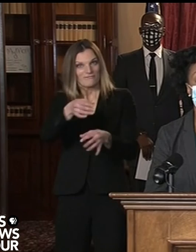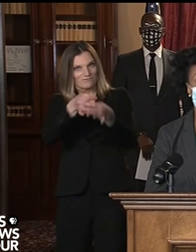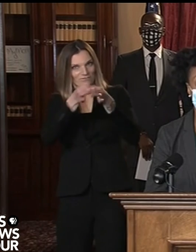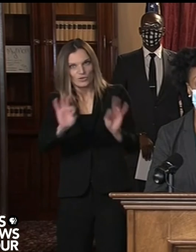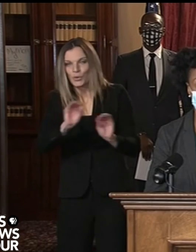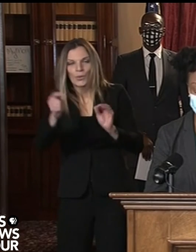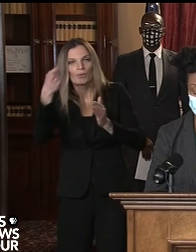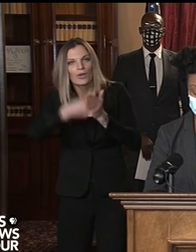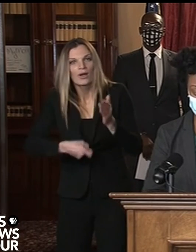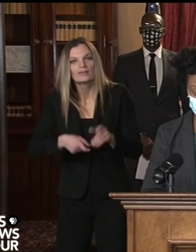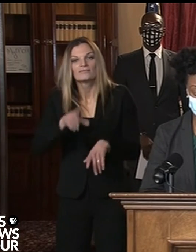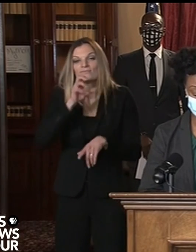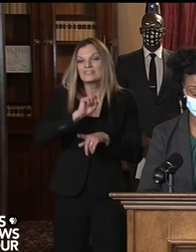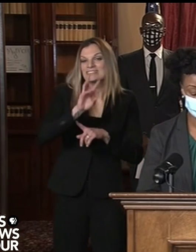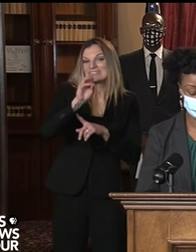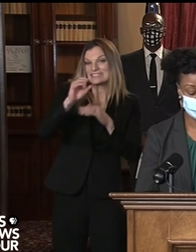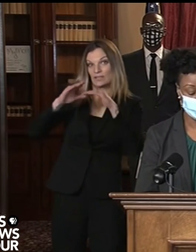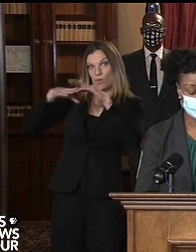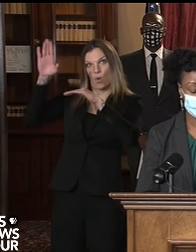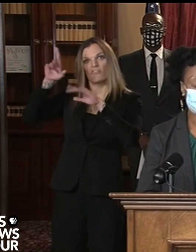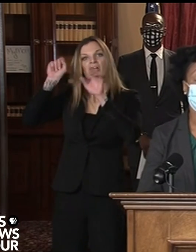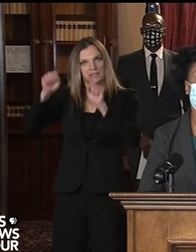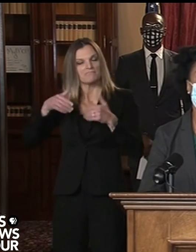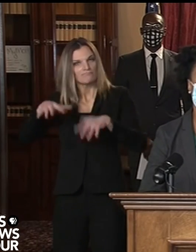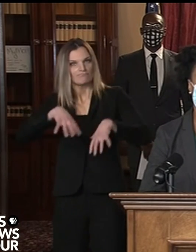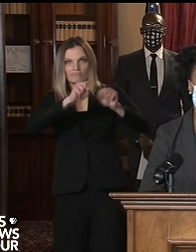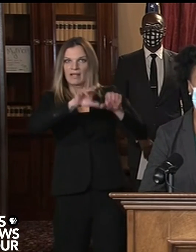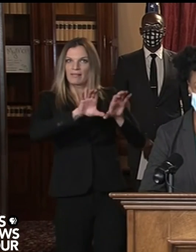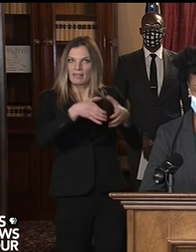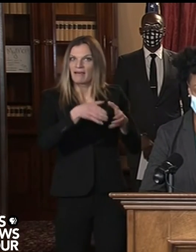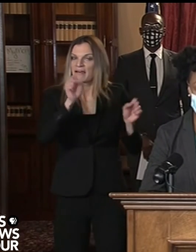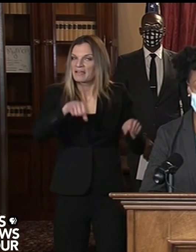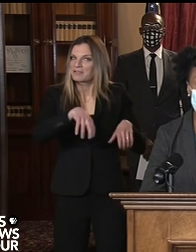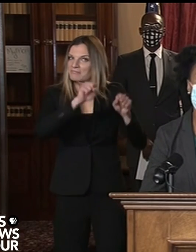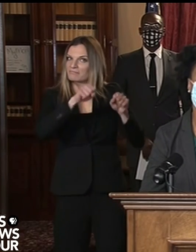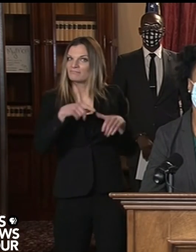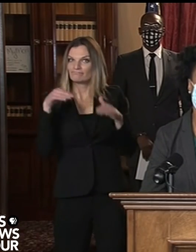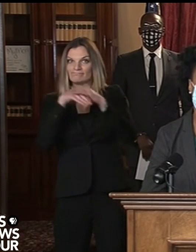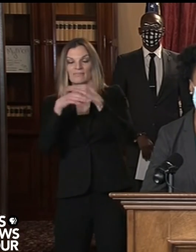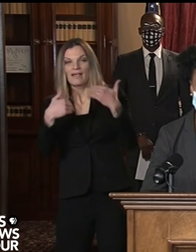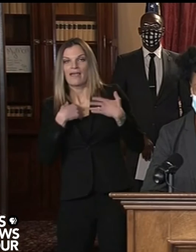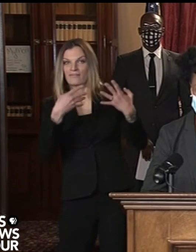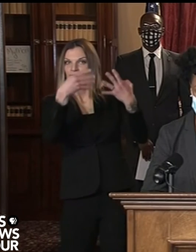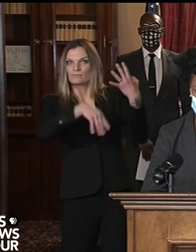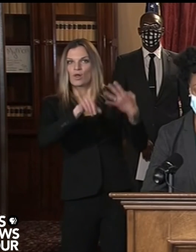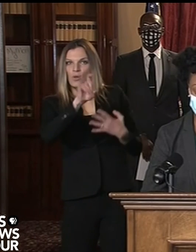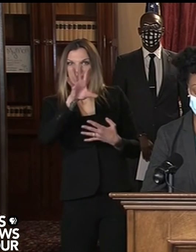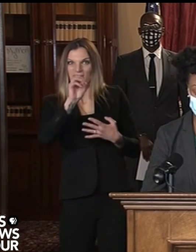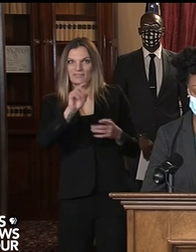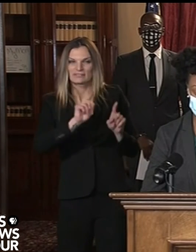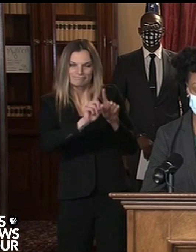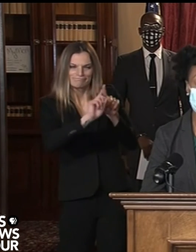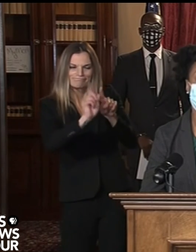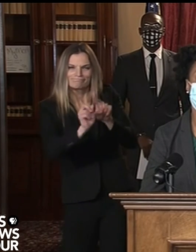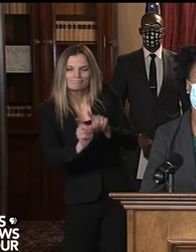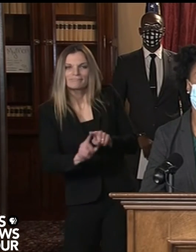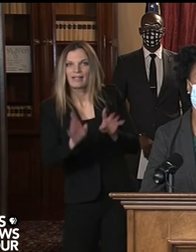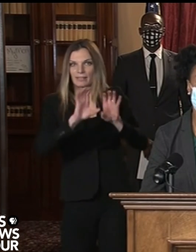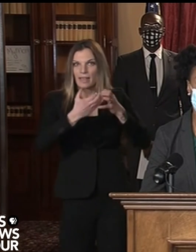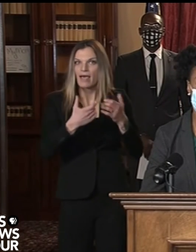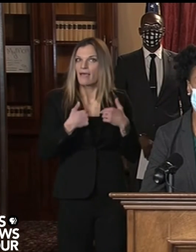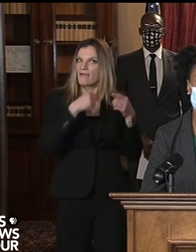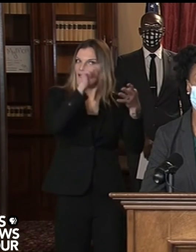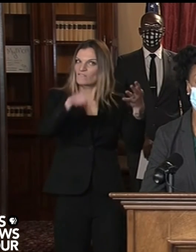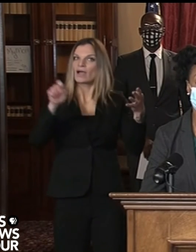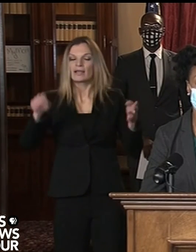Michiganders age 60 and over. They can now access more than 150 online group classes